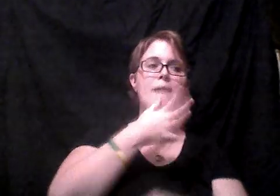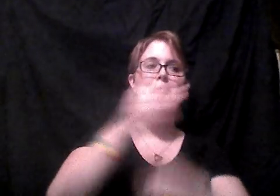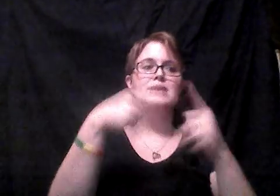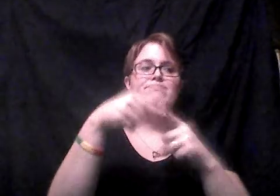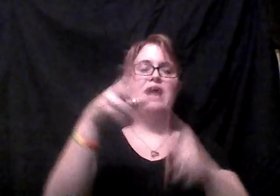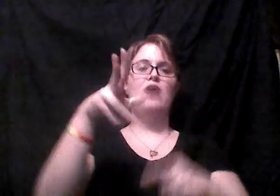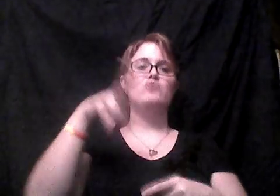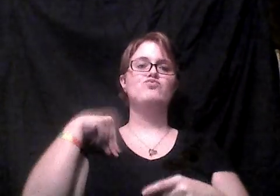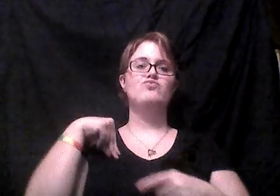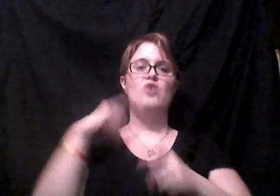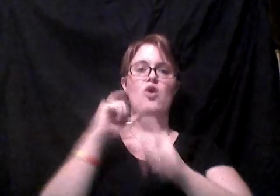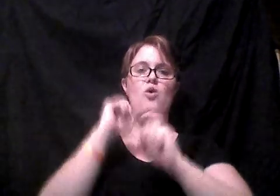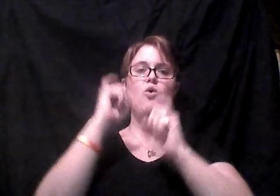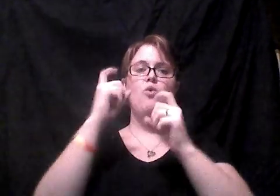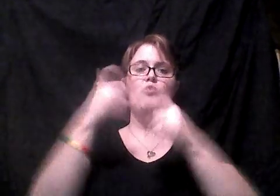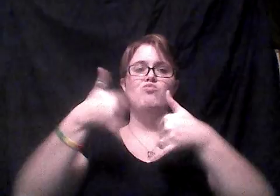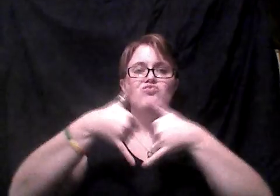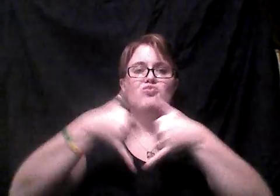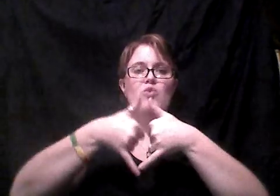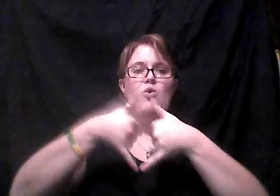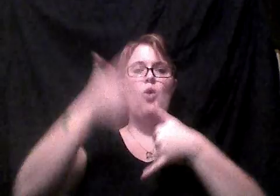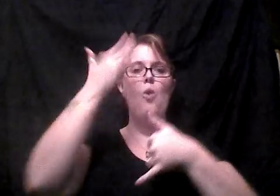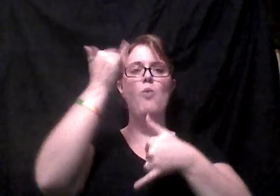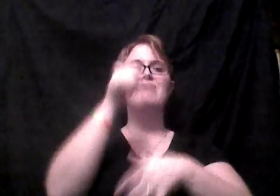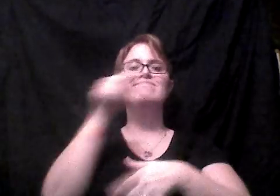hair. And this was the kind of relationship